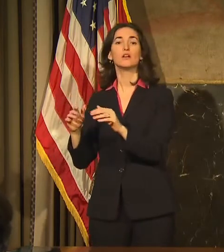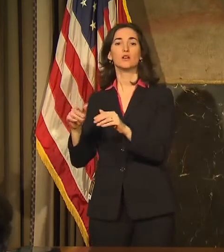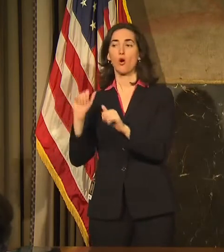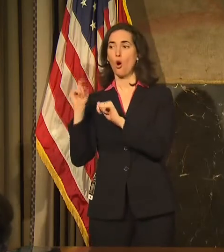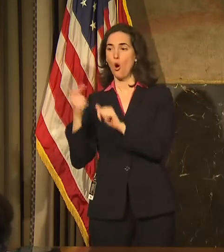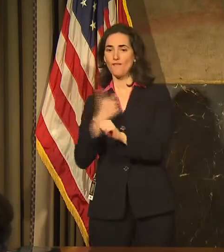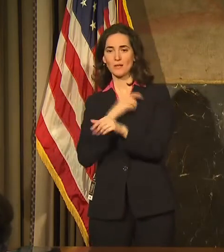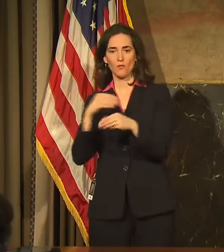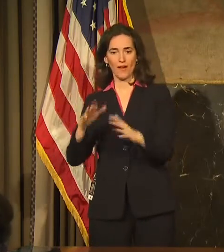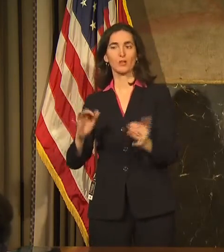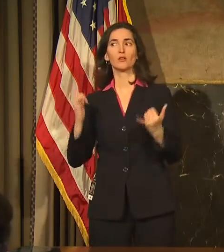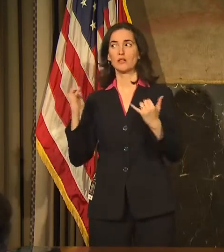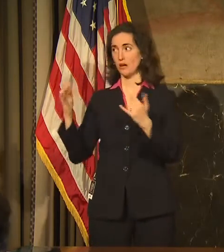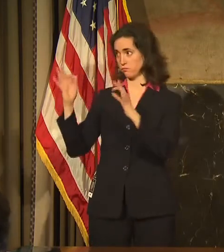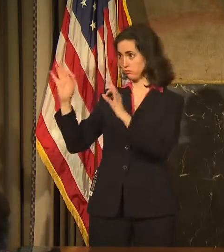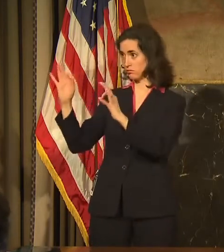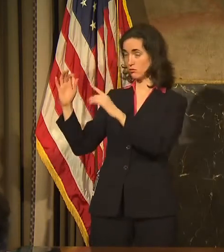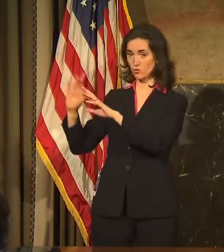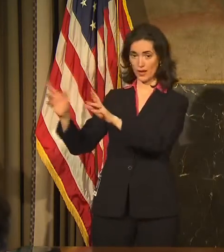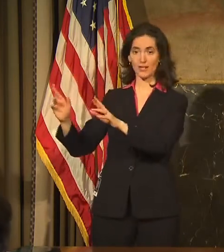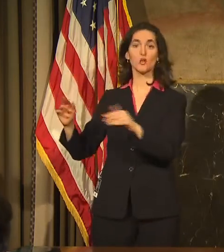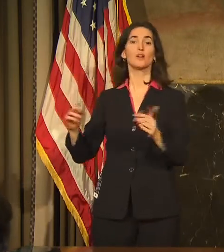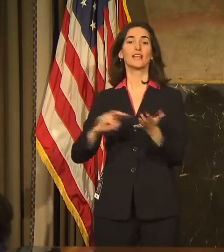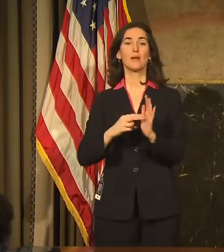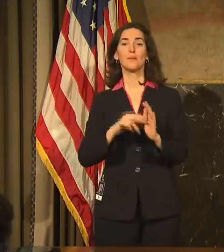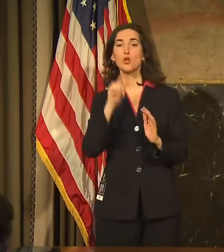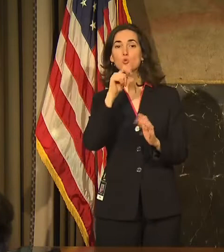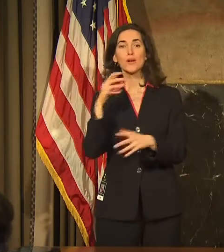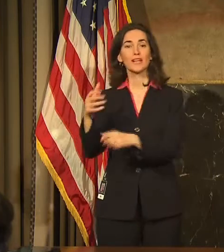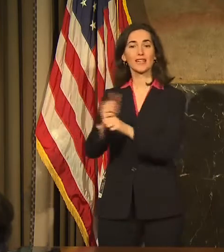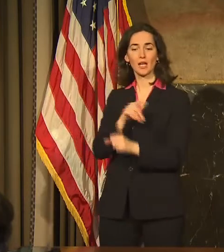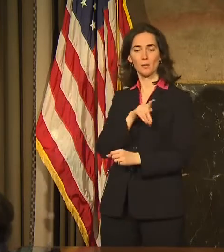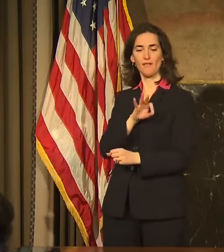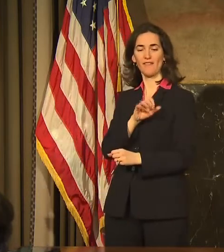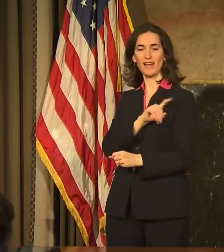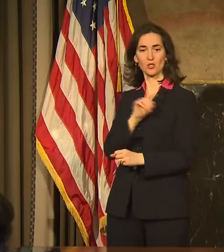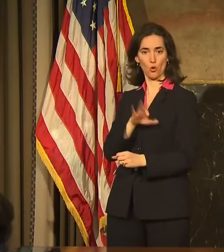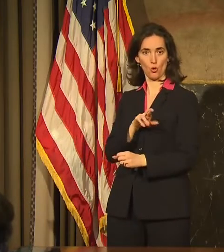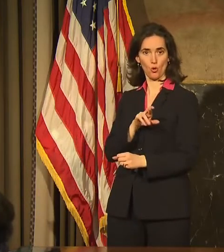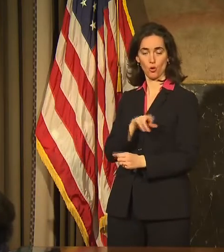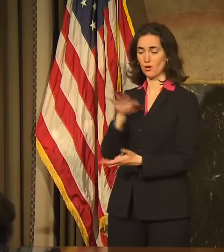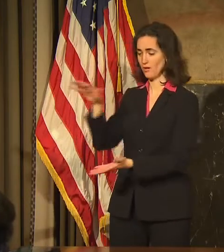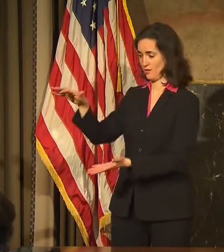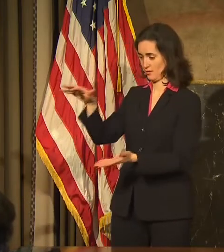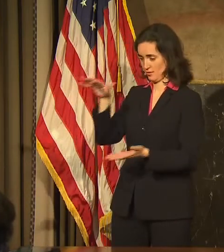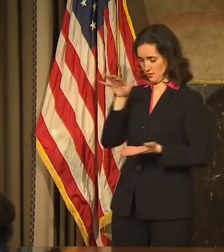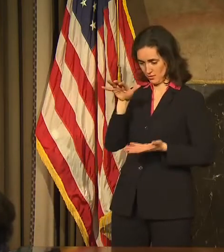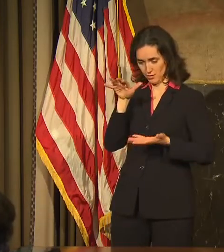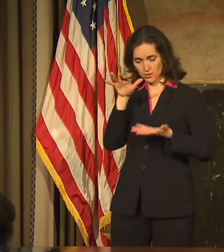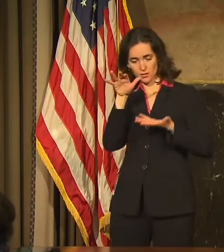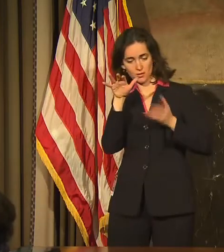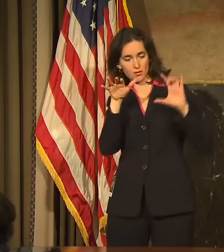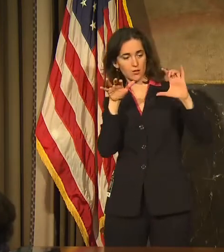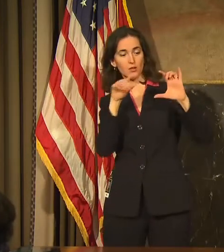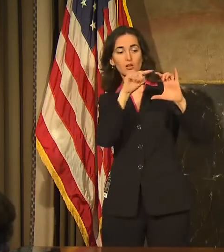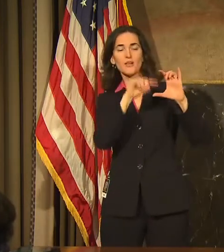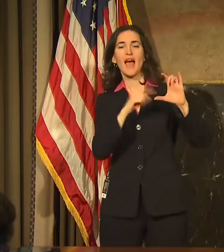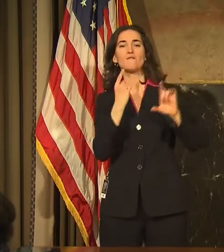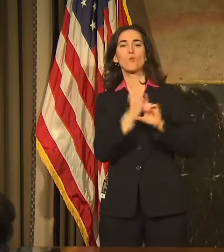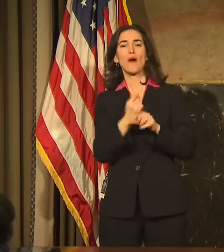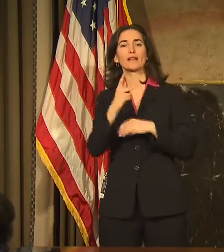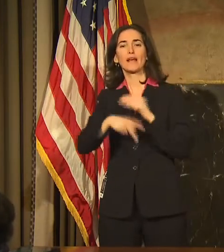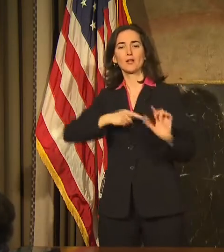provider. They do now, and now any vaccine provider that gets Pfizer is getting a kit that includes those low dead space syringes.